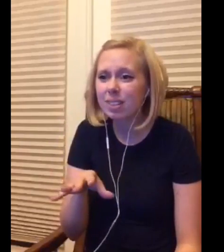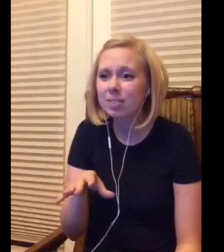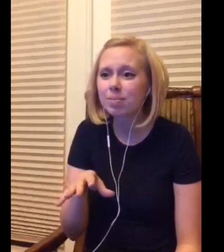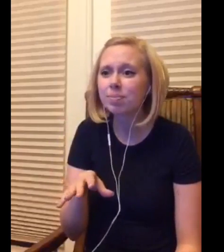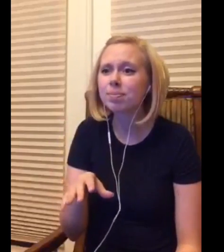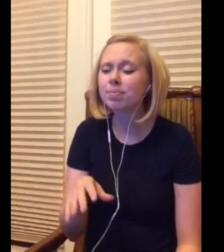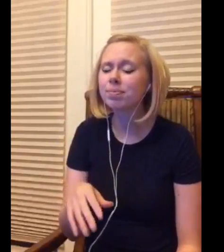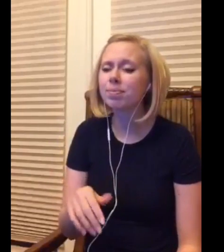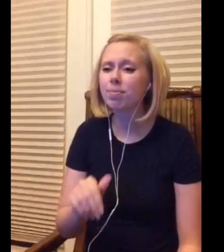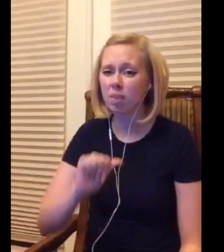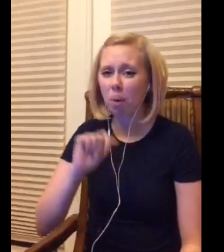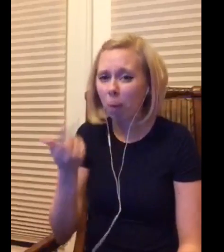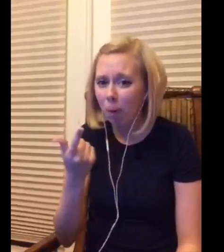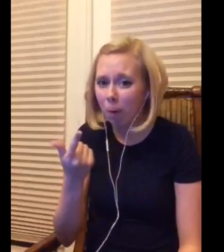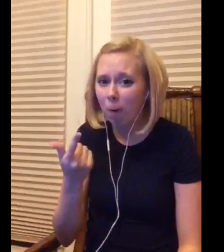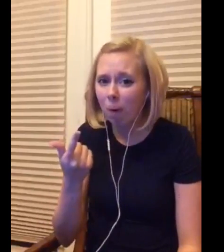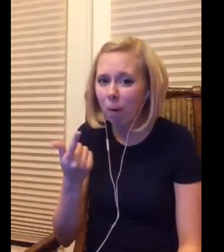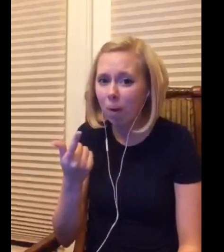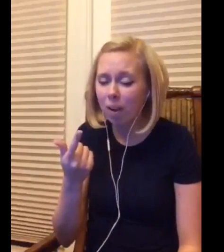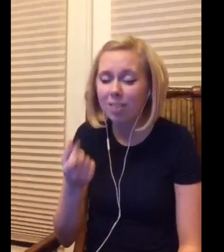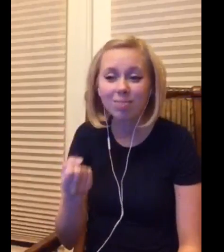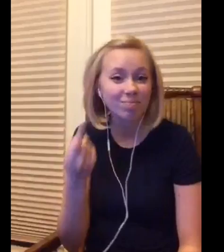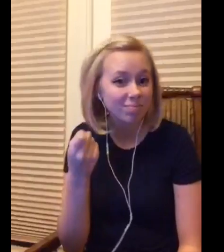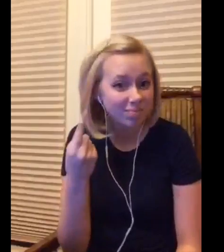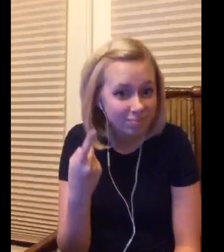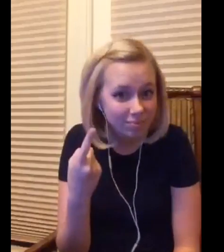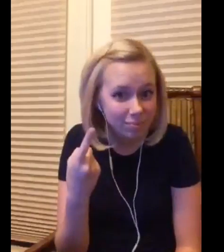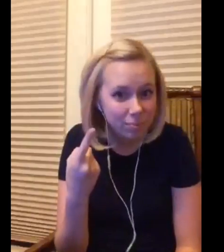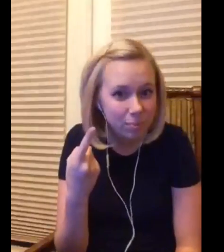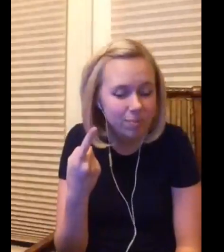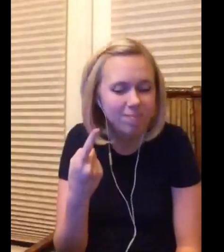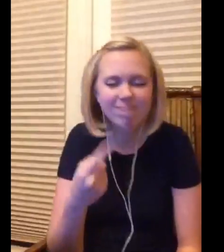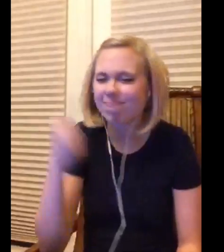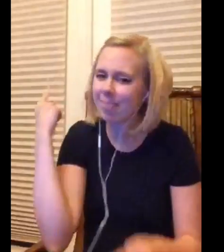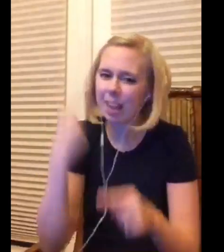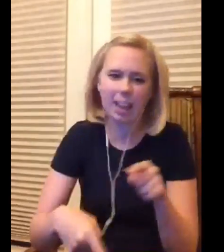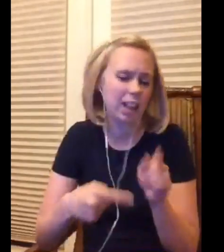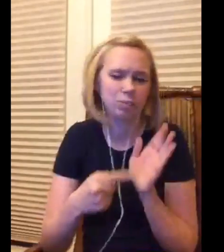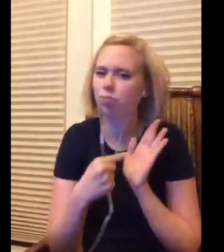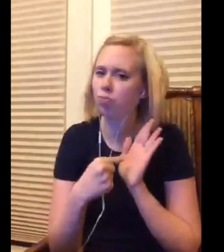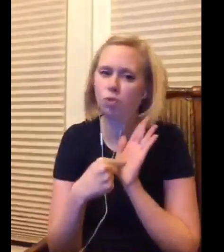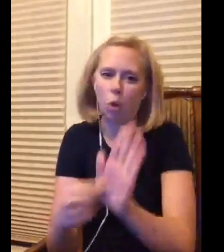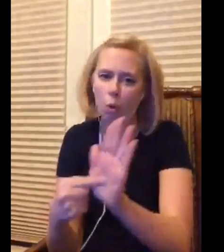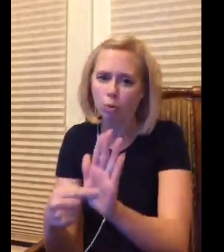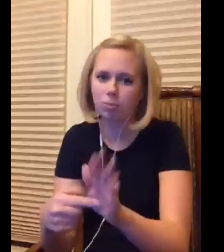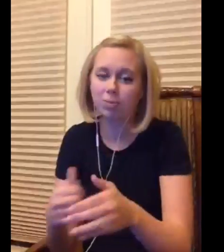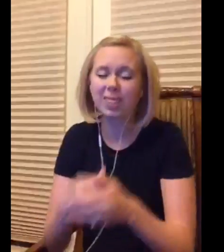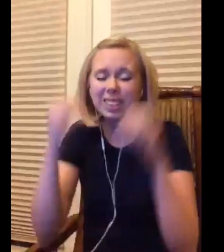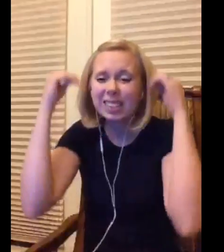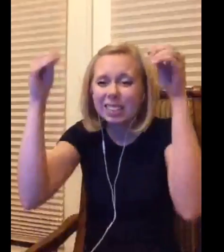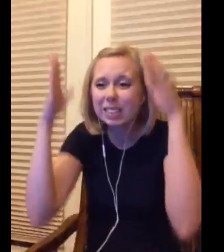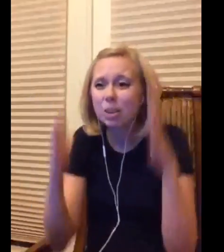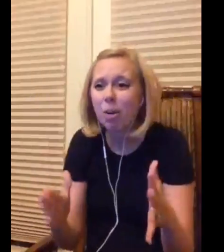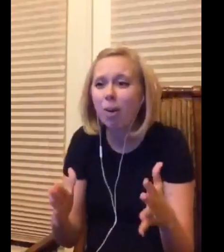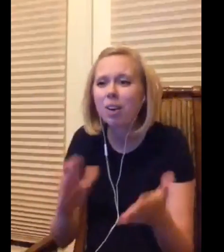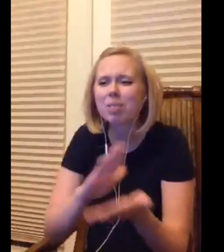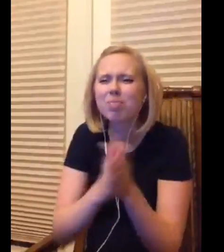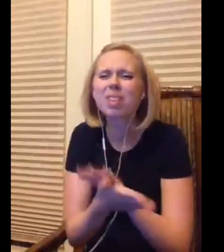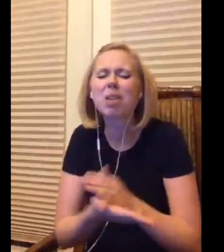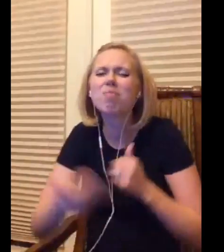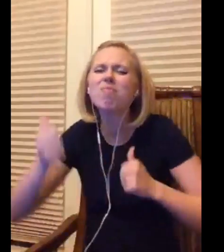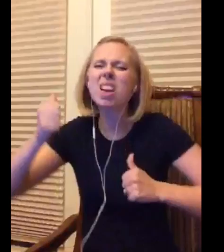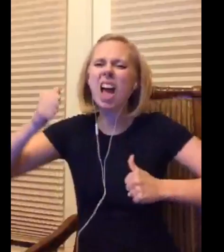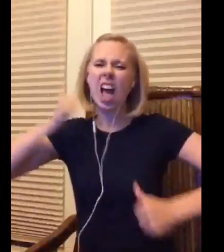the relationships. And while you won't like them all, the key is they can never, ever know it.